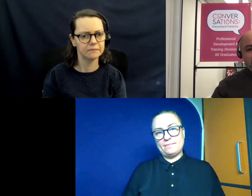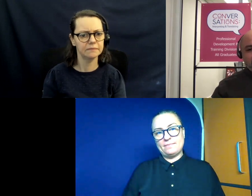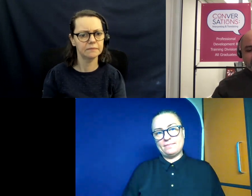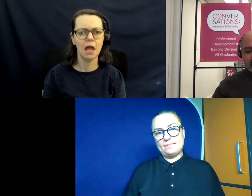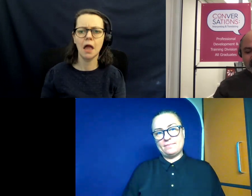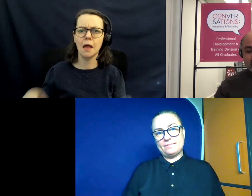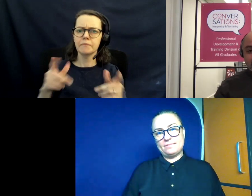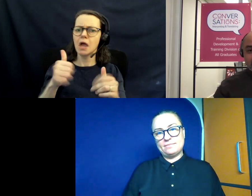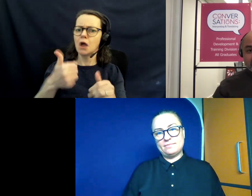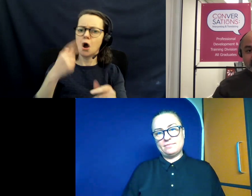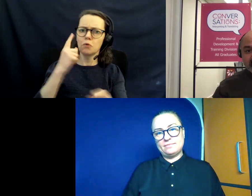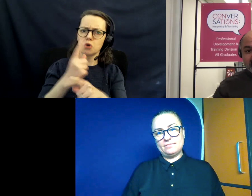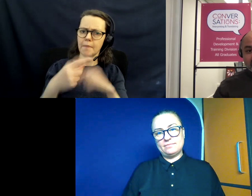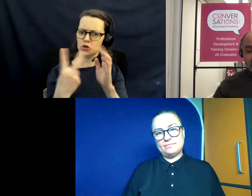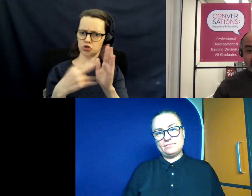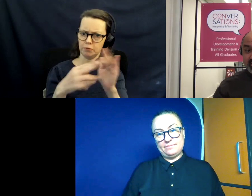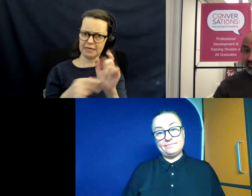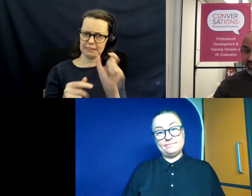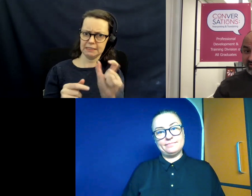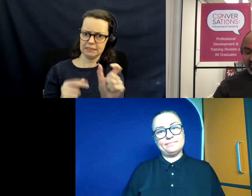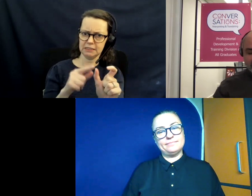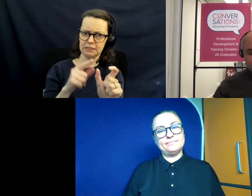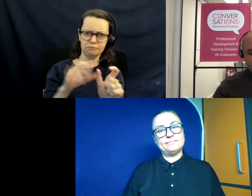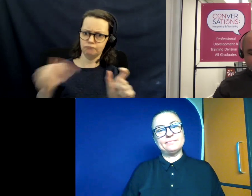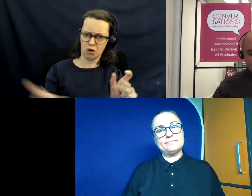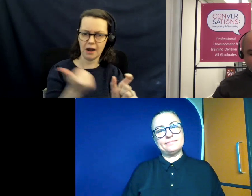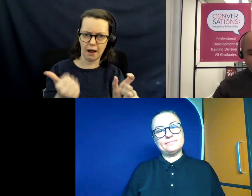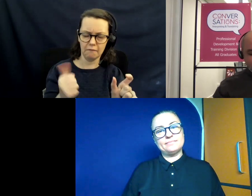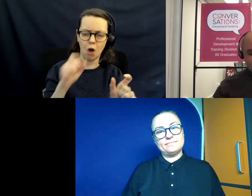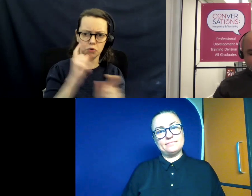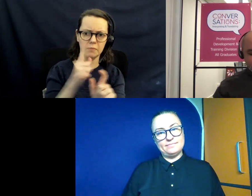going to get to that point about the 2 minutes and how insufficient it may be.